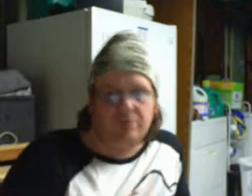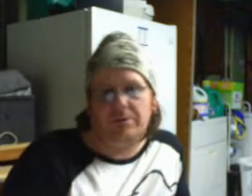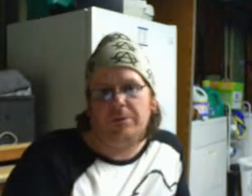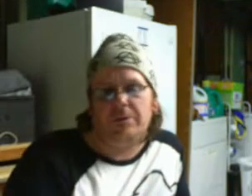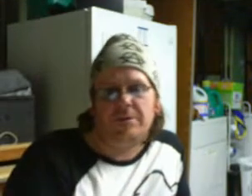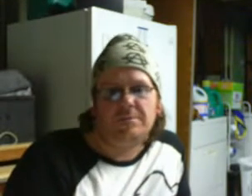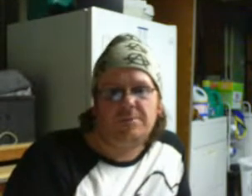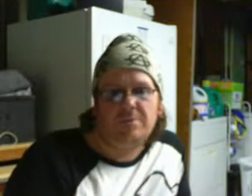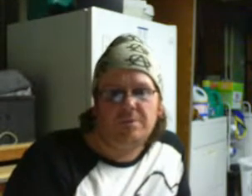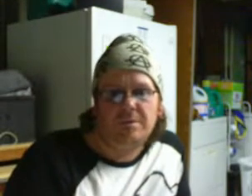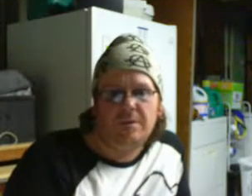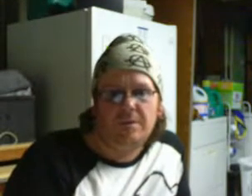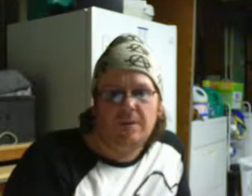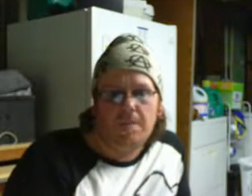on?